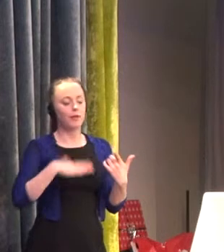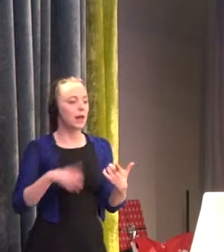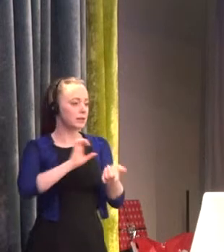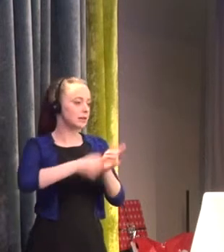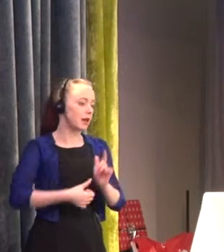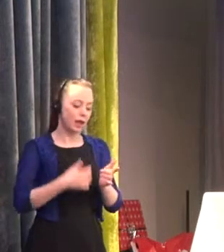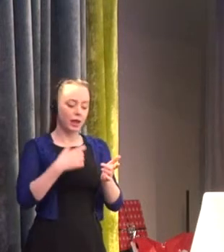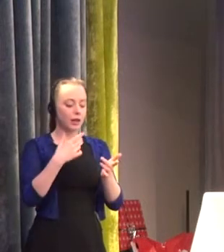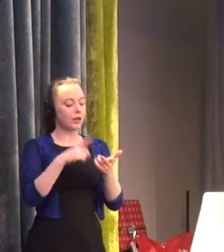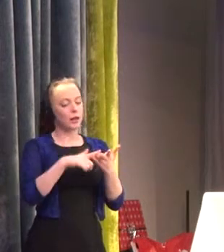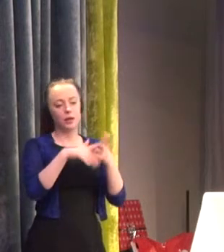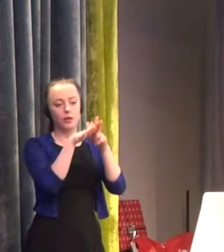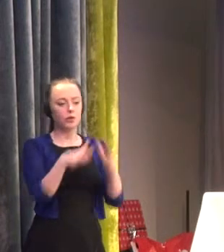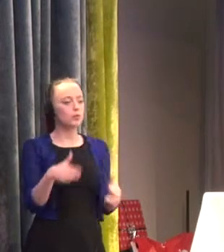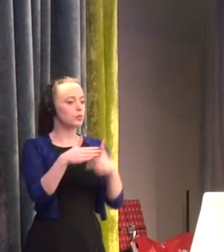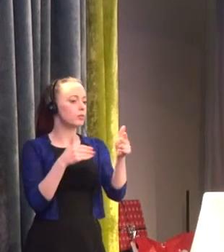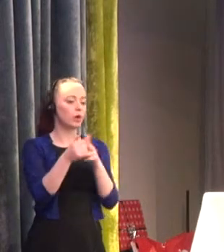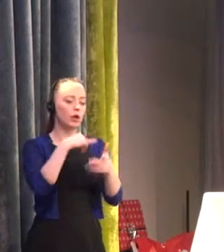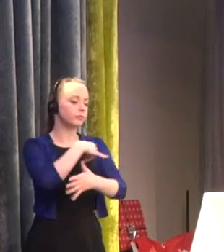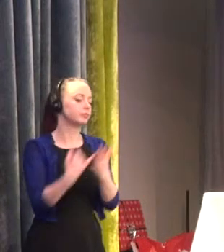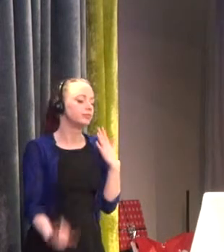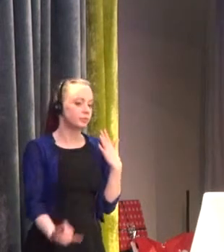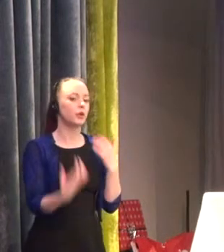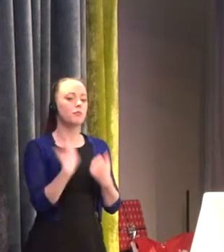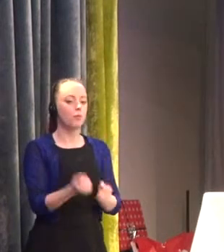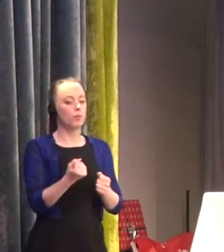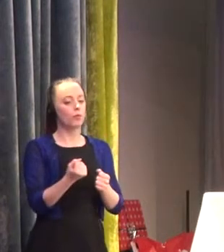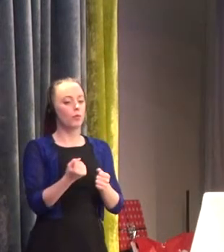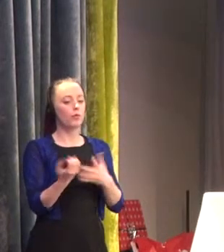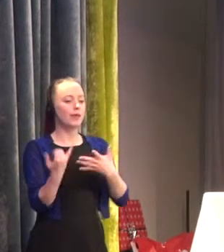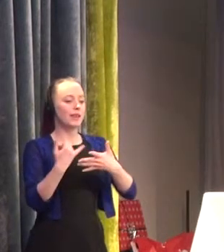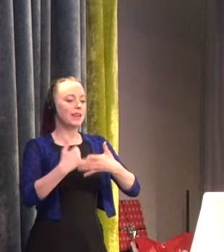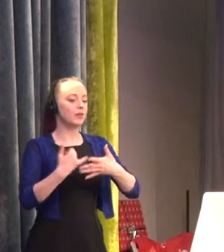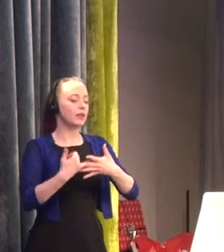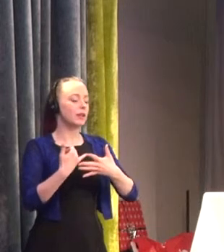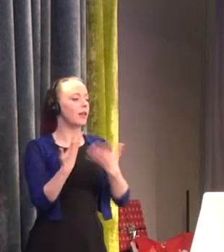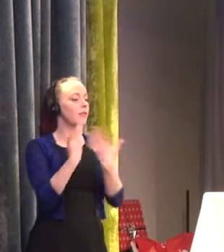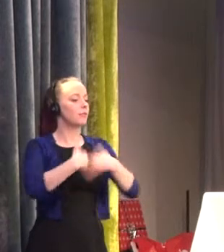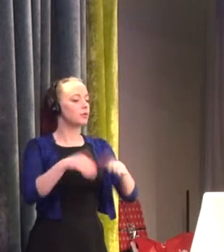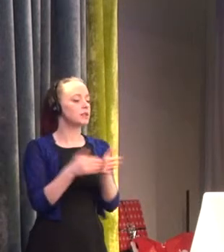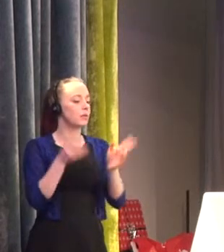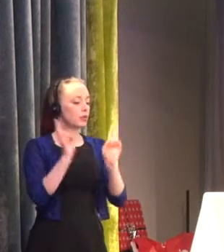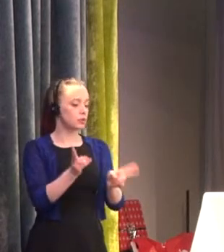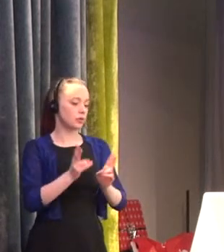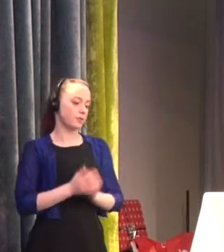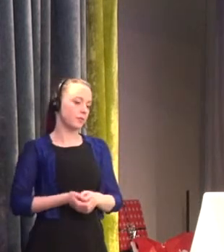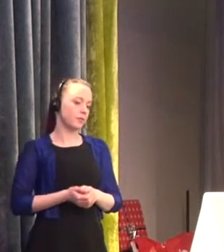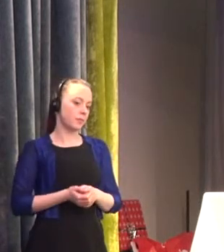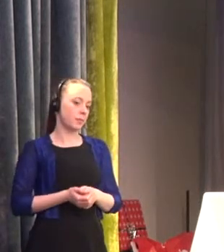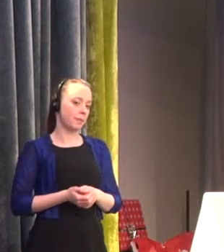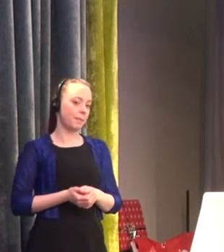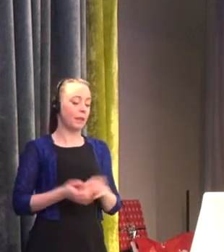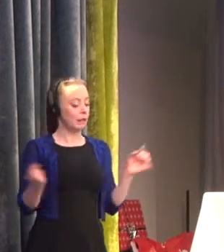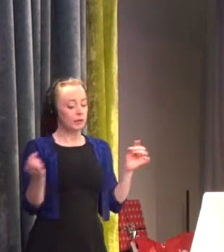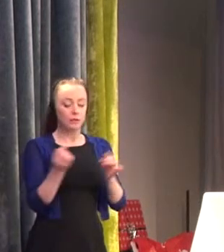courthouses, buildings, will now include people with disabilities. And the change will be, instead of improving everyone's life except for those with disabilities and leaving